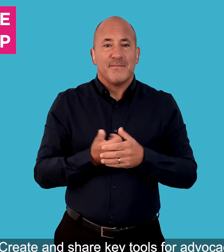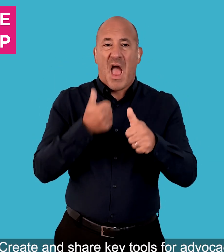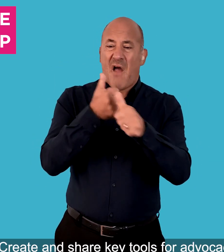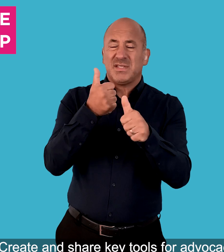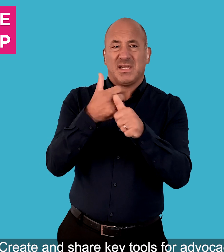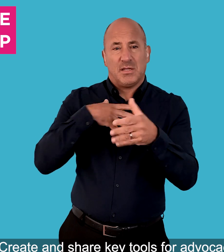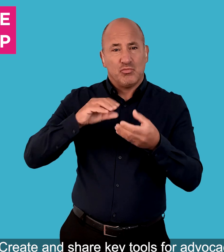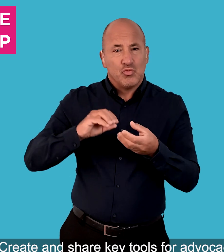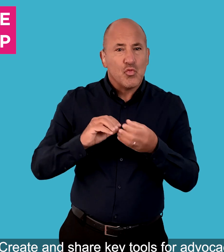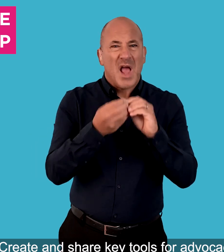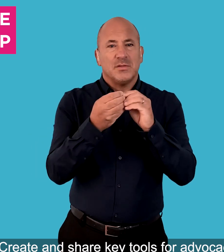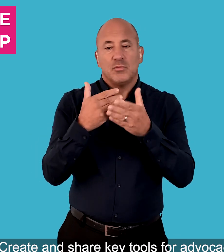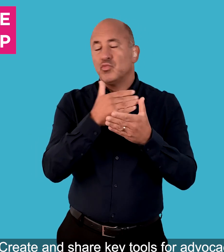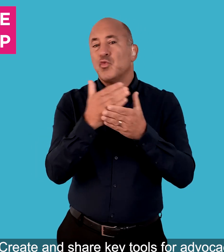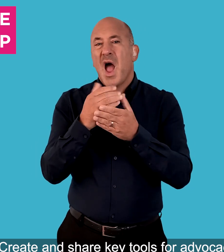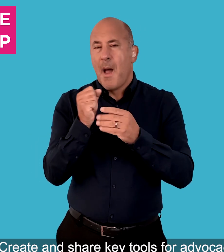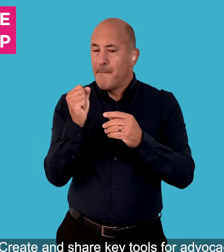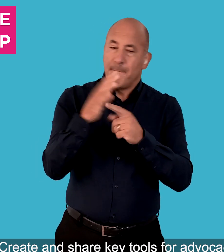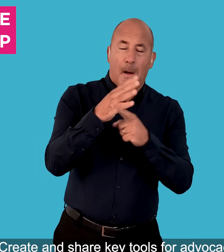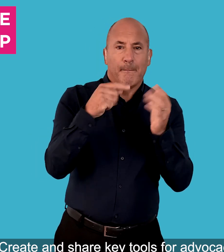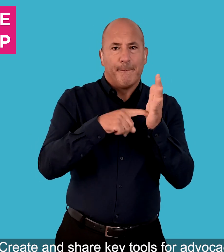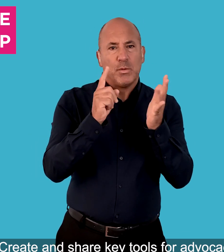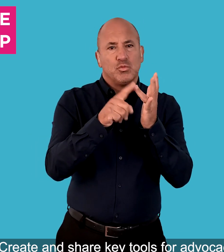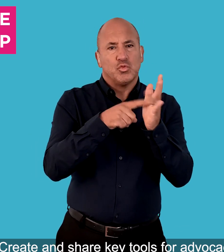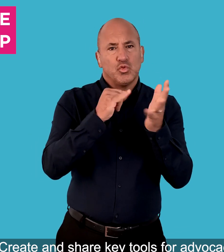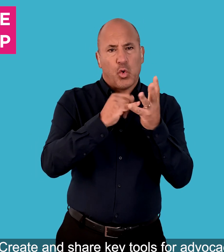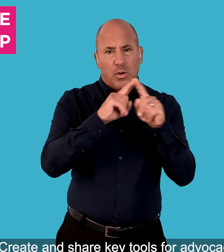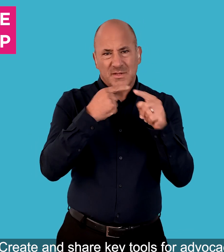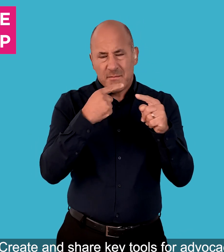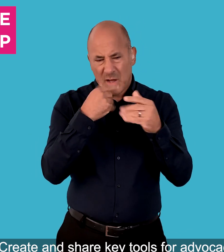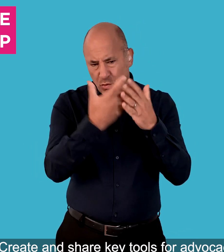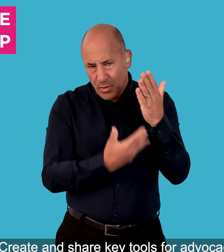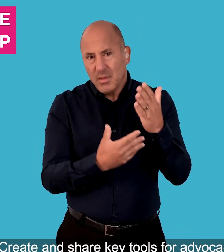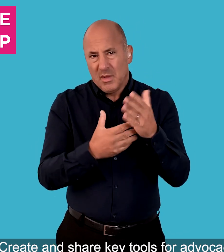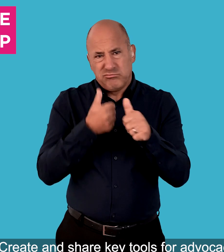development and perspectives. Create and share key tools for advocacy.